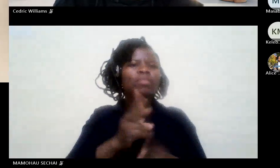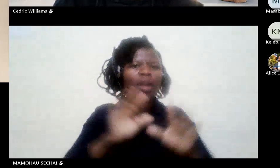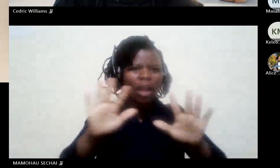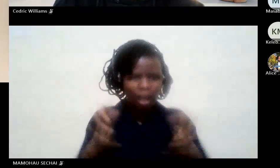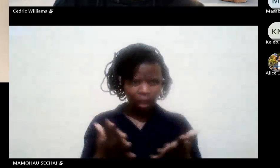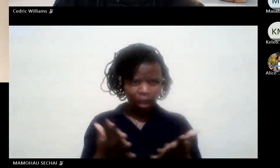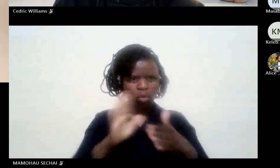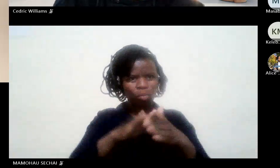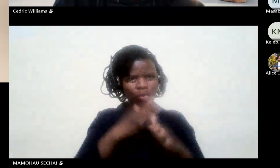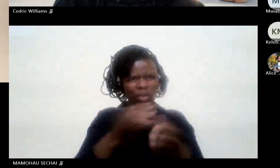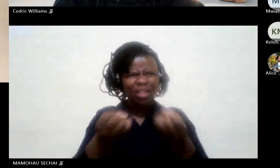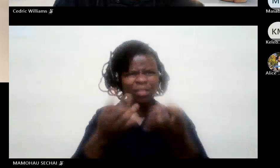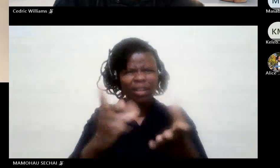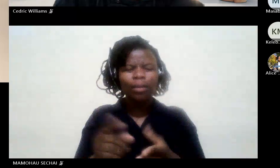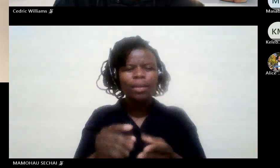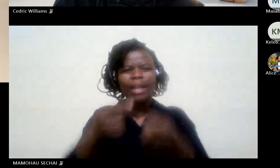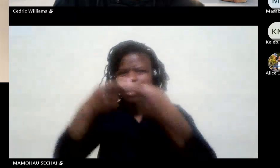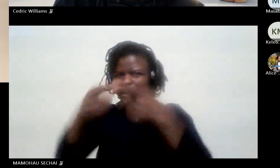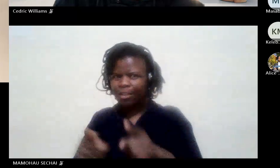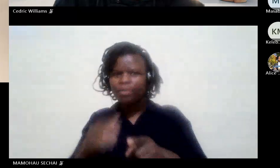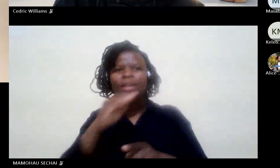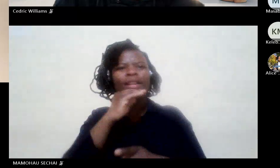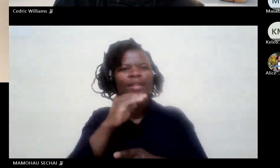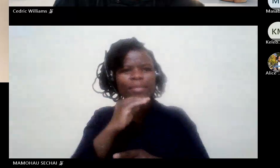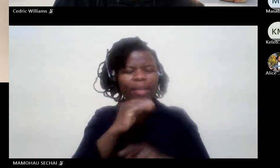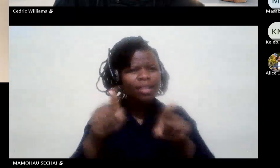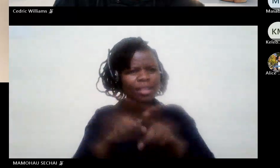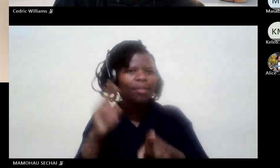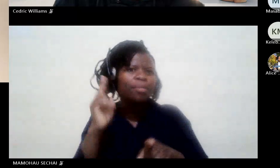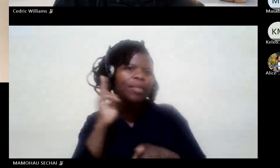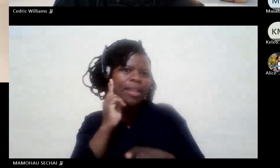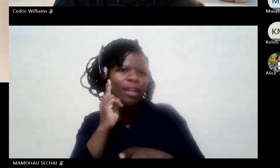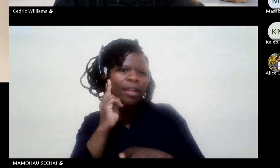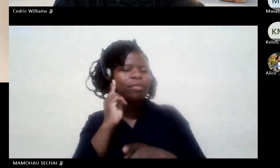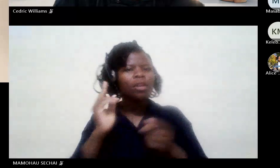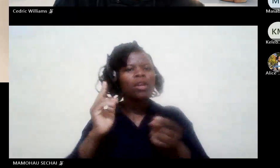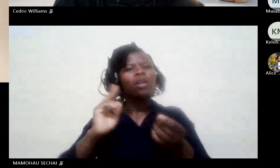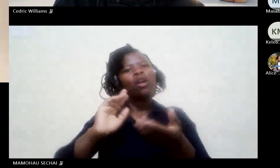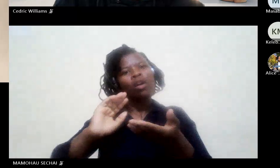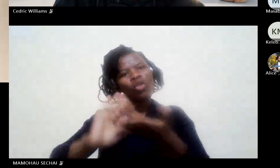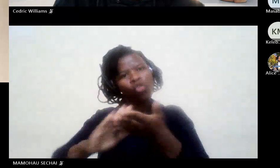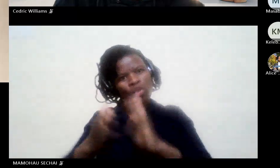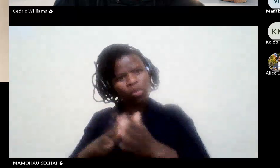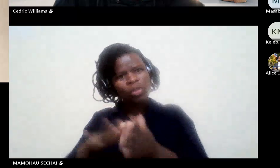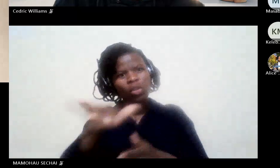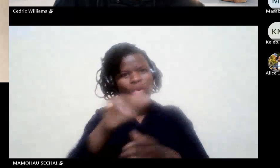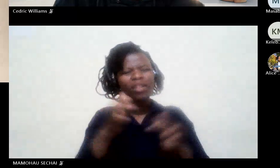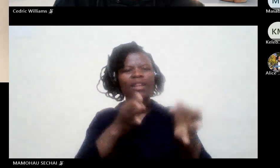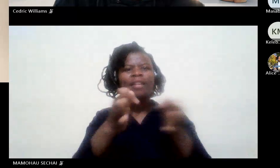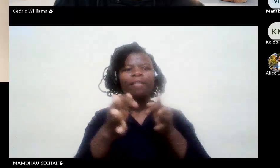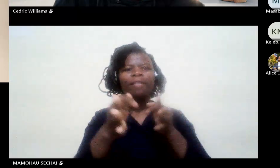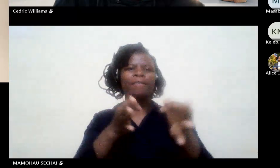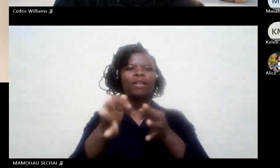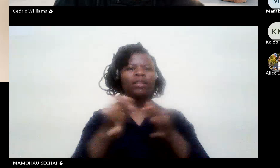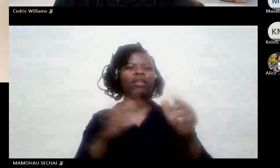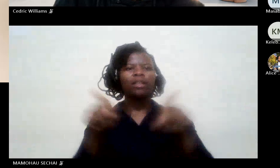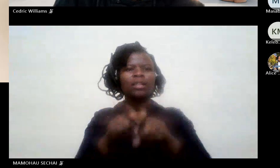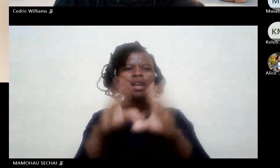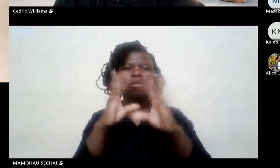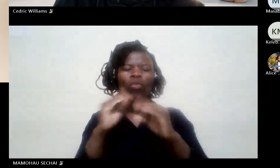to the word, and that's something the deaf community facilitates. So that's why when you're talking about your solution, how do you